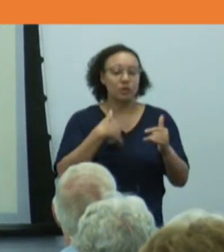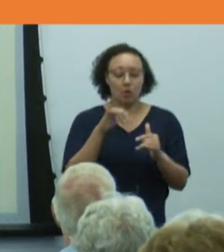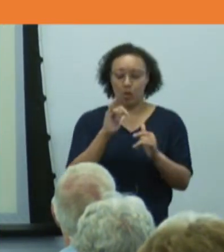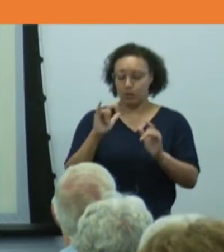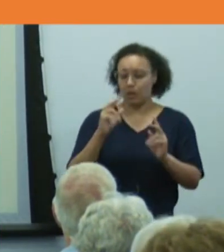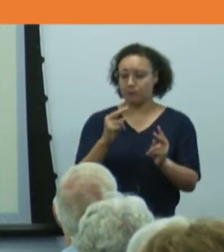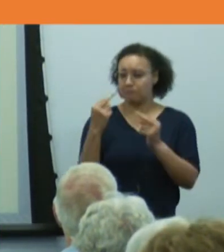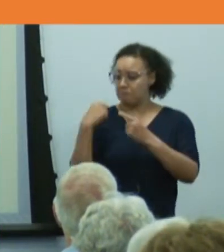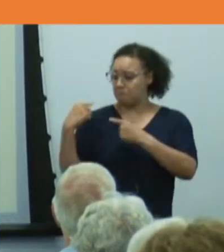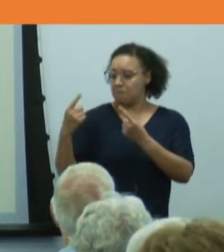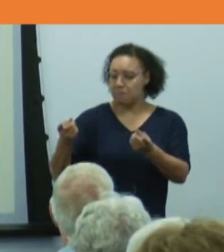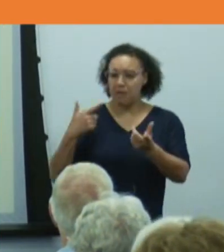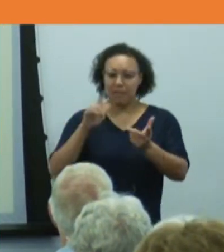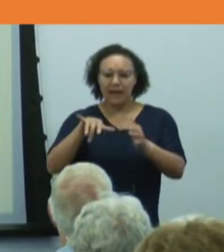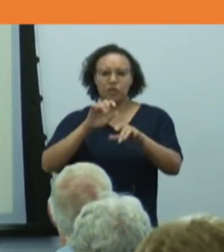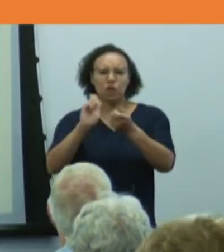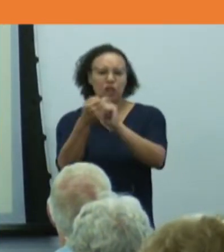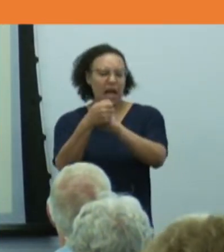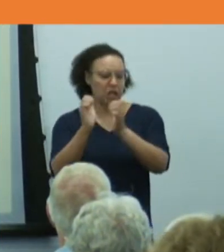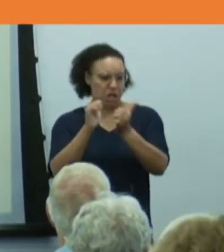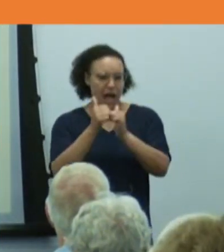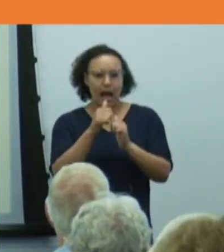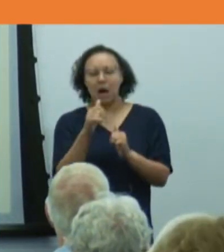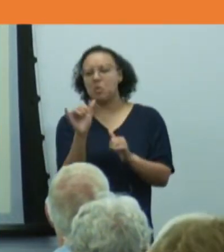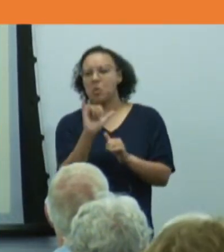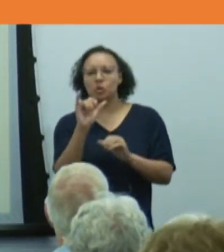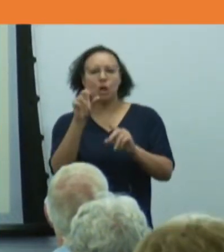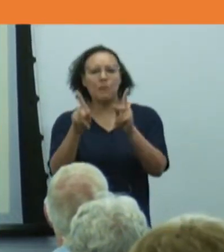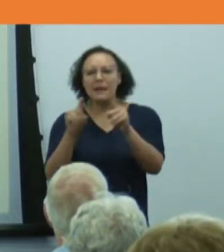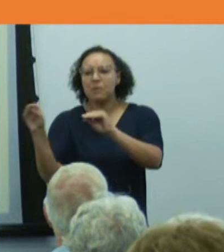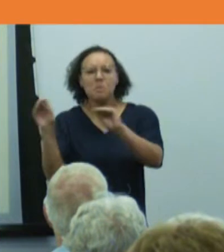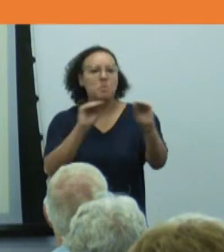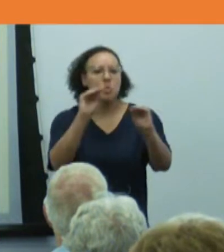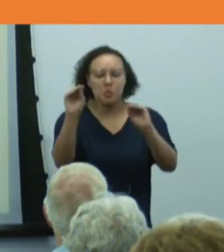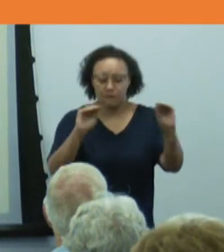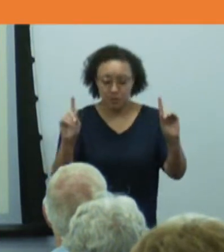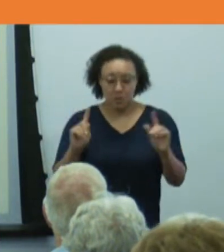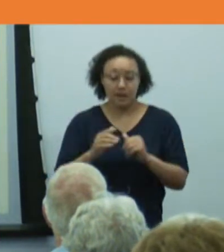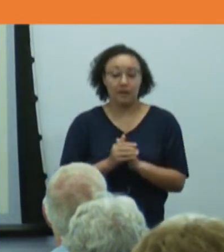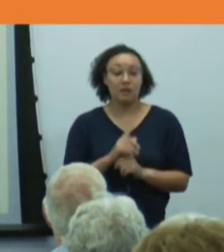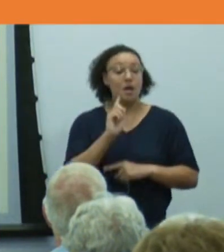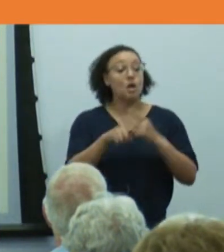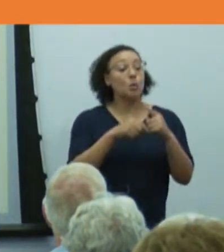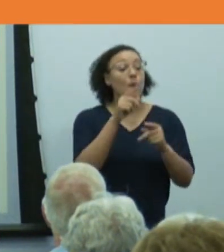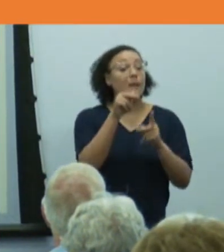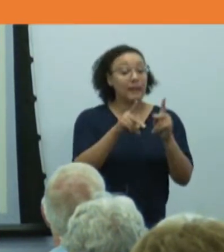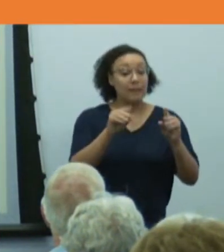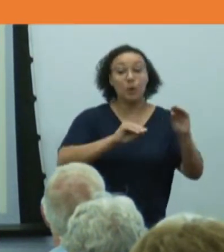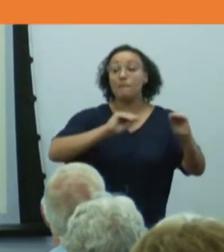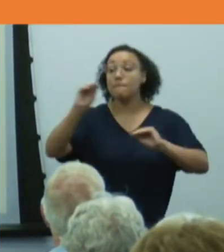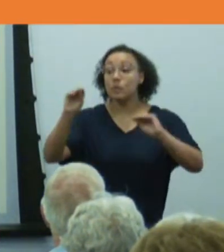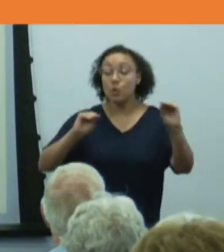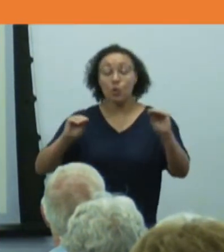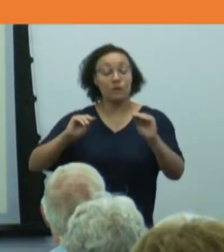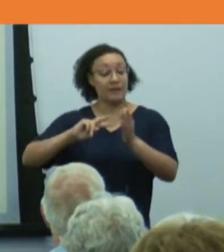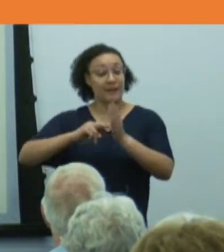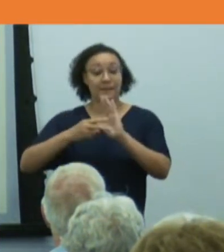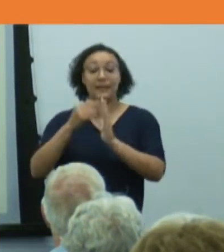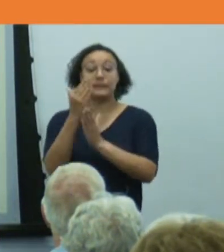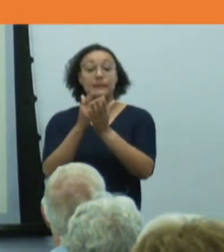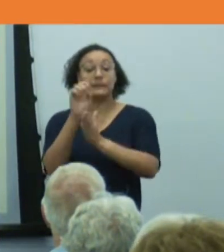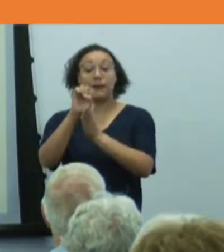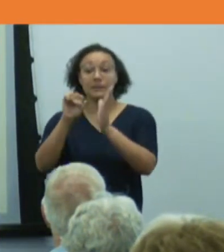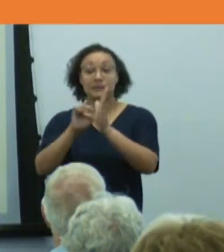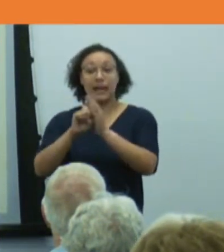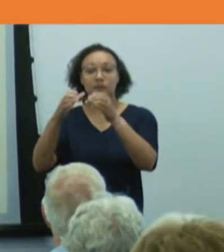moved. So as you might expect, when people move, some states go bigger, they gain population, or